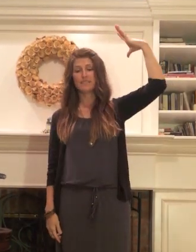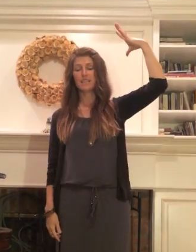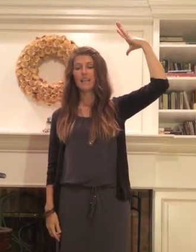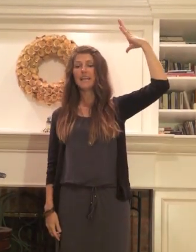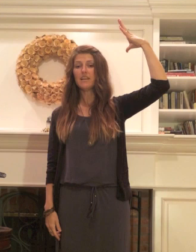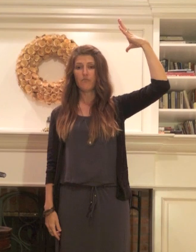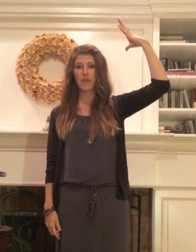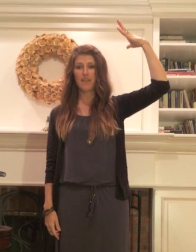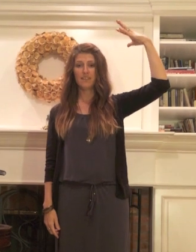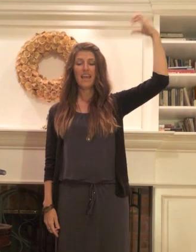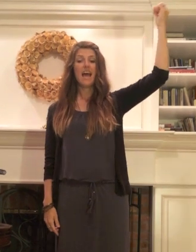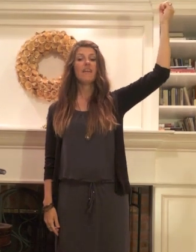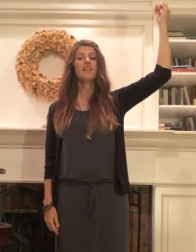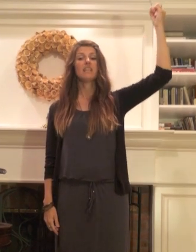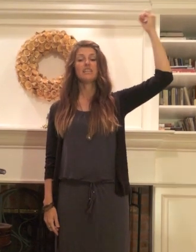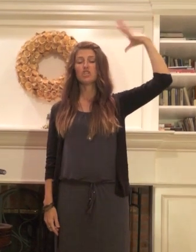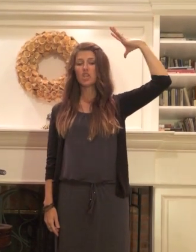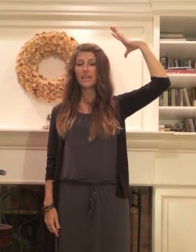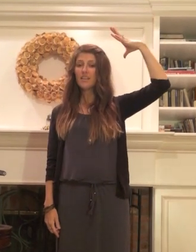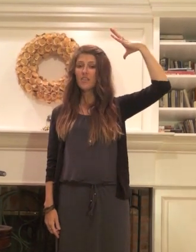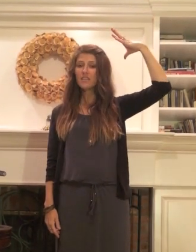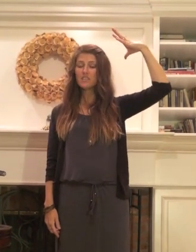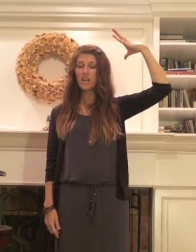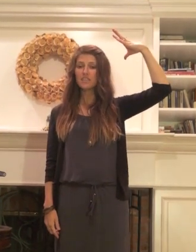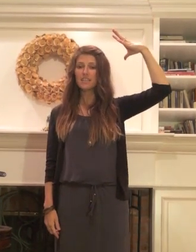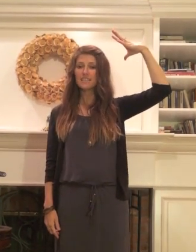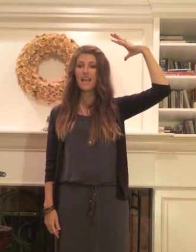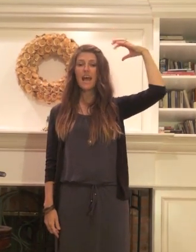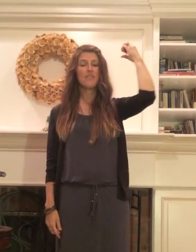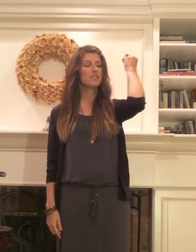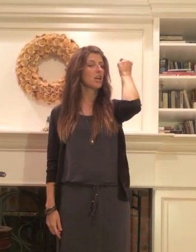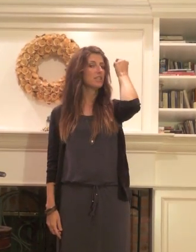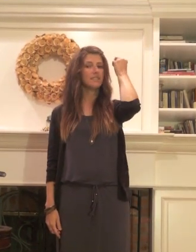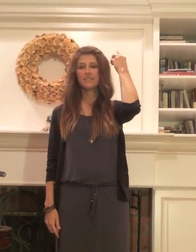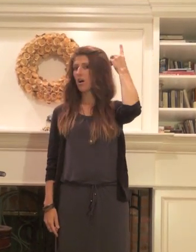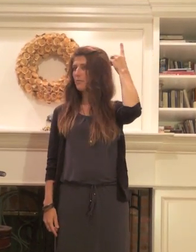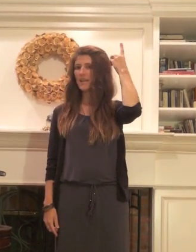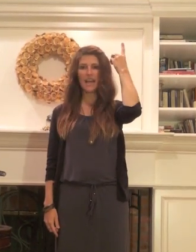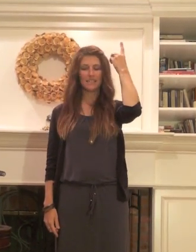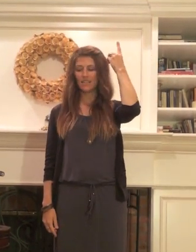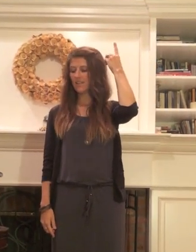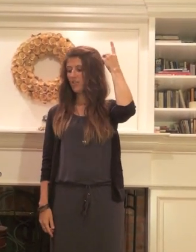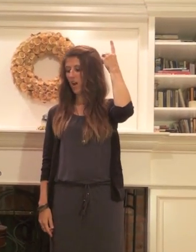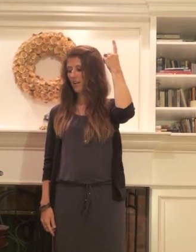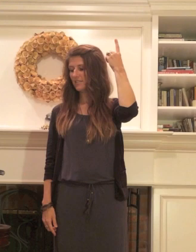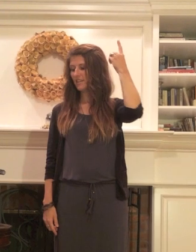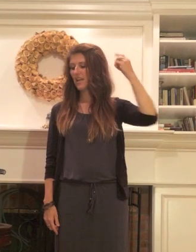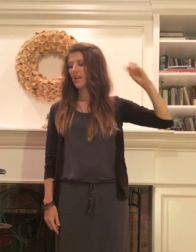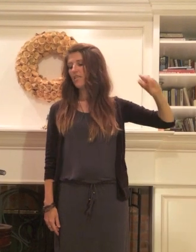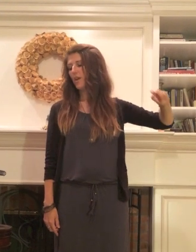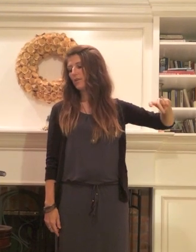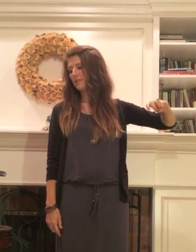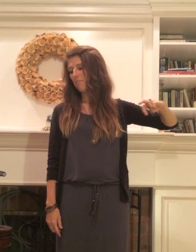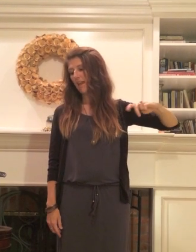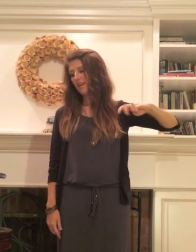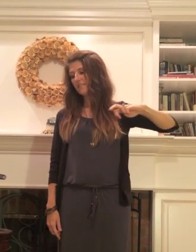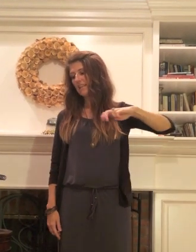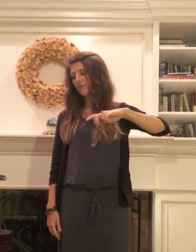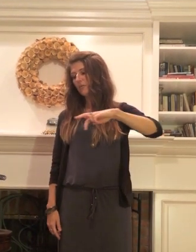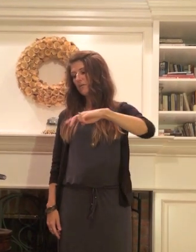the light of men. And the light shineth in the darkness, and the darkness comprehended it not. There was a man sent from